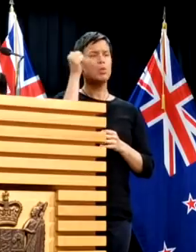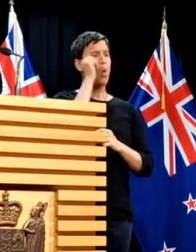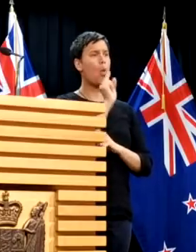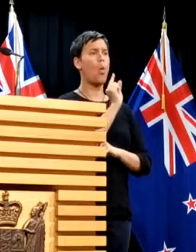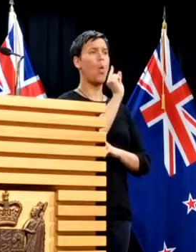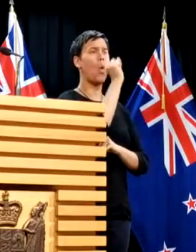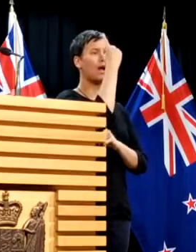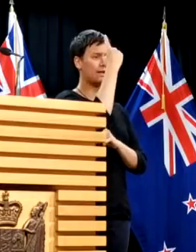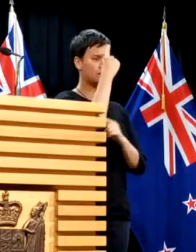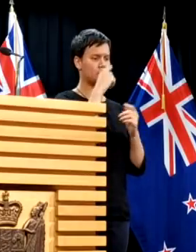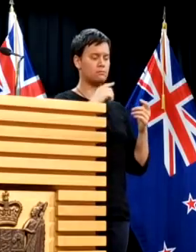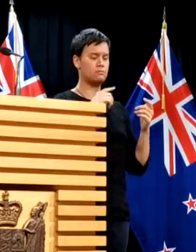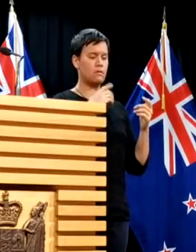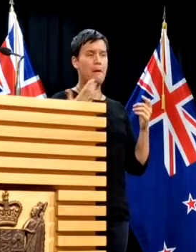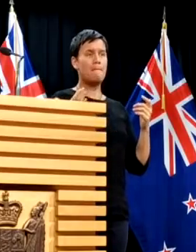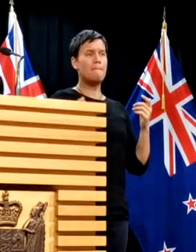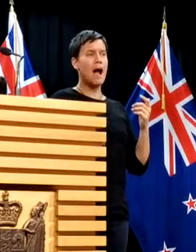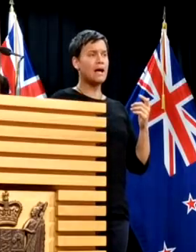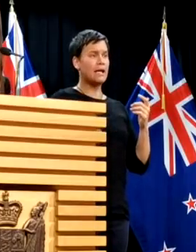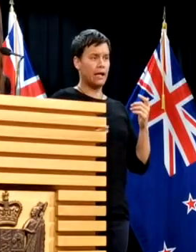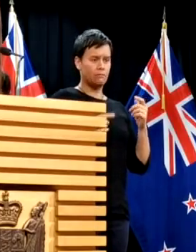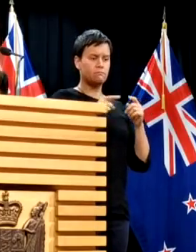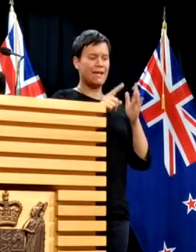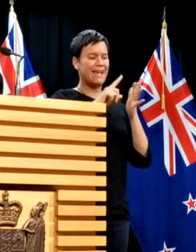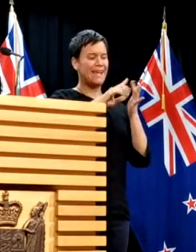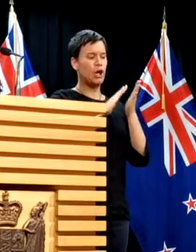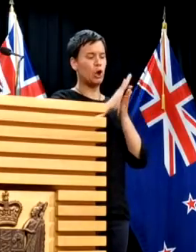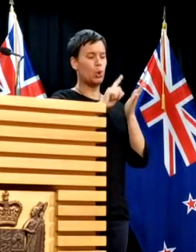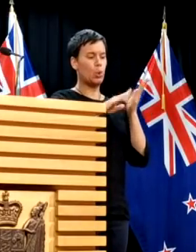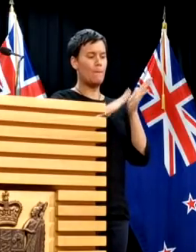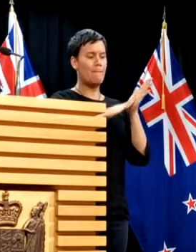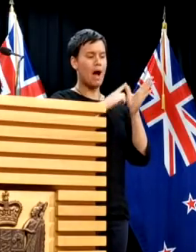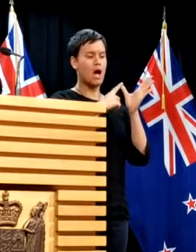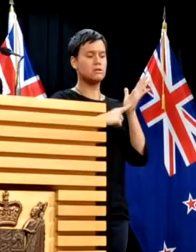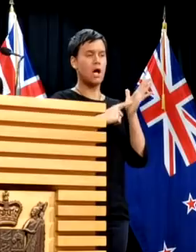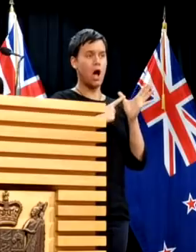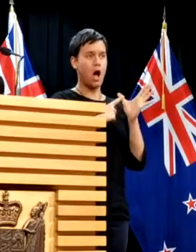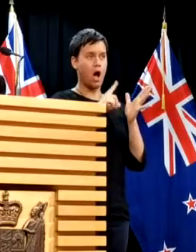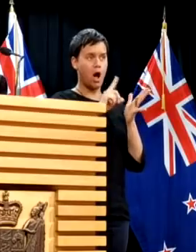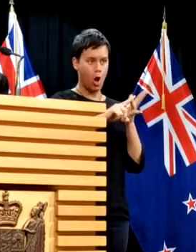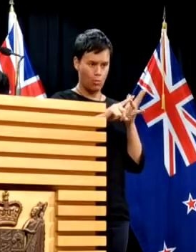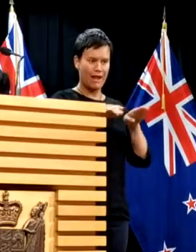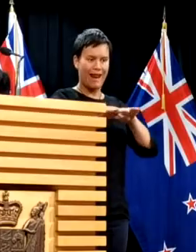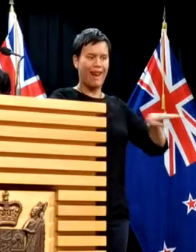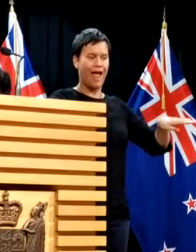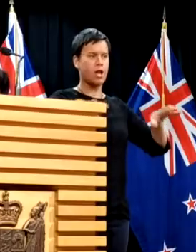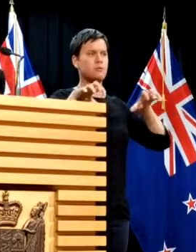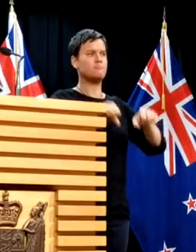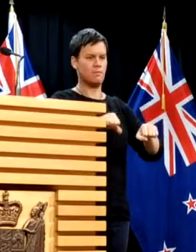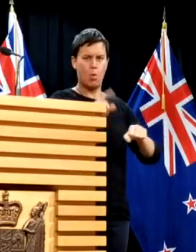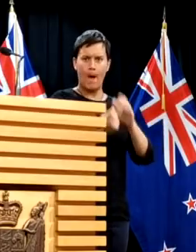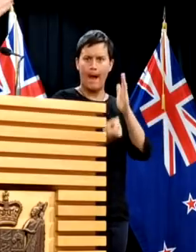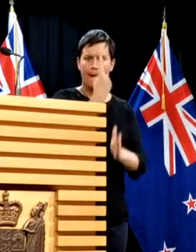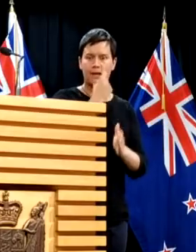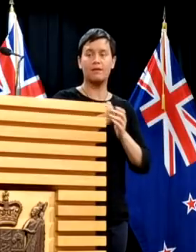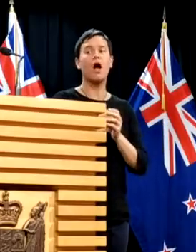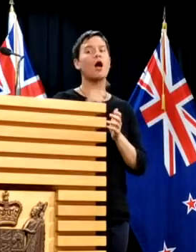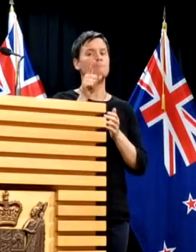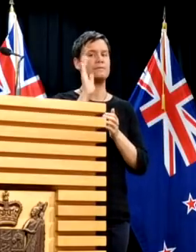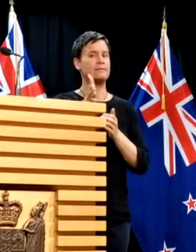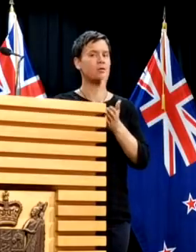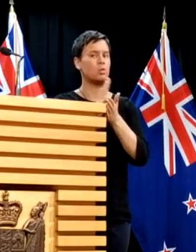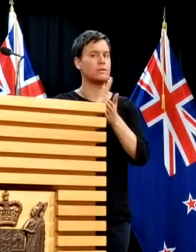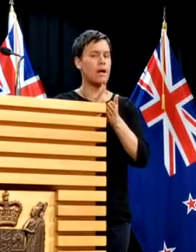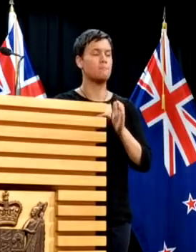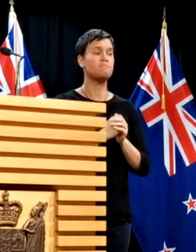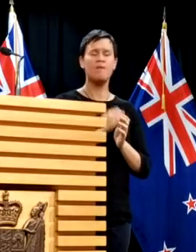What happens to the Ihumātau deal now? Oh, look, alongside a range of other issues that we know that we need to resolve, that will be amongst one of them. And